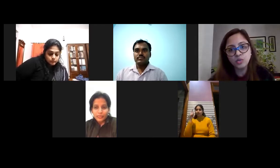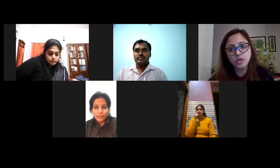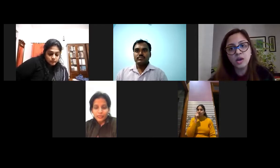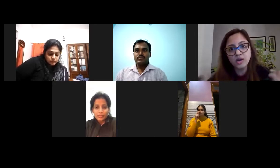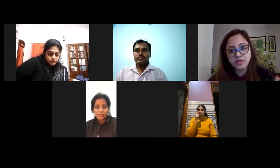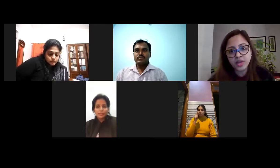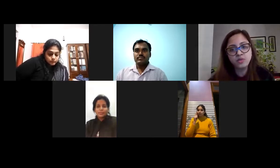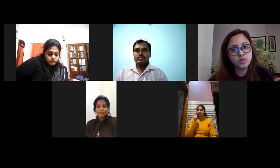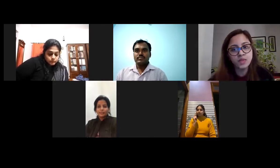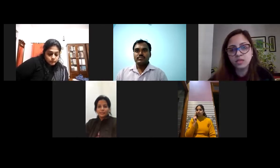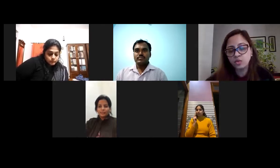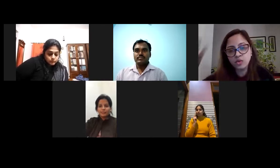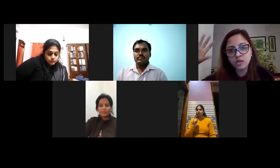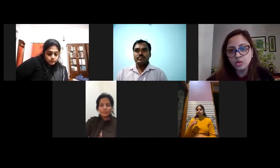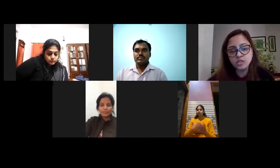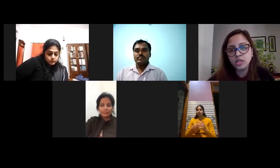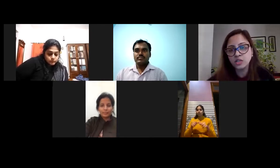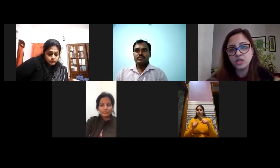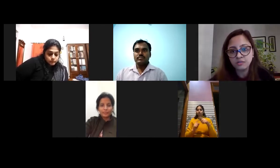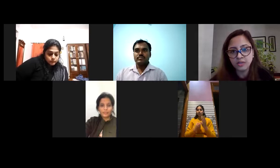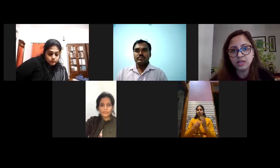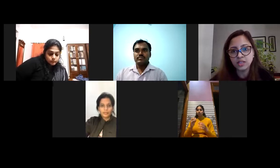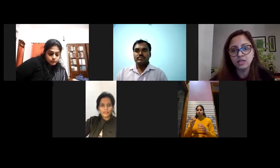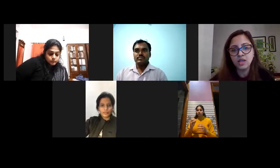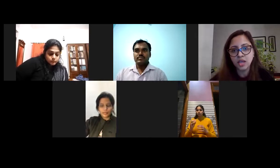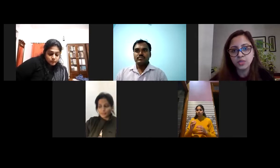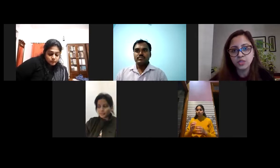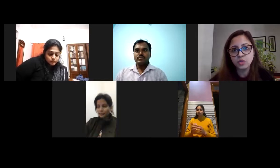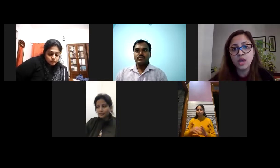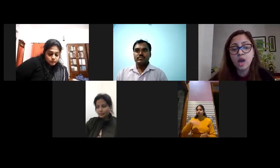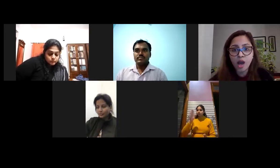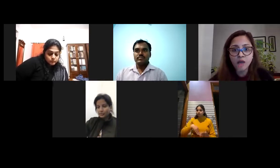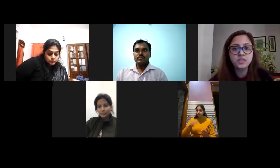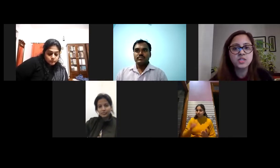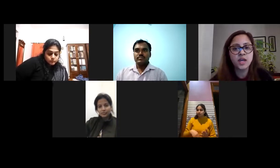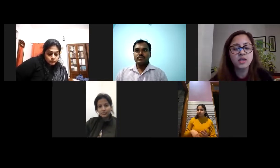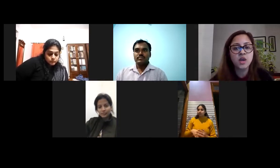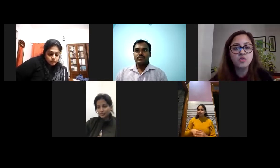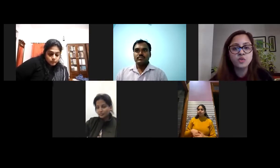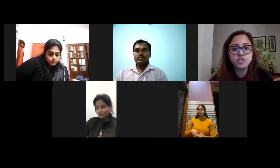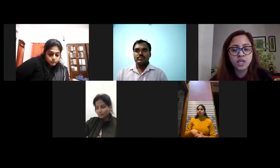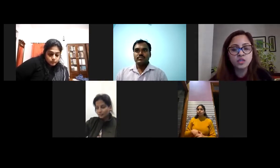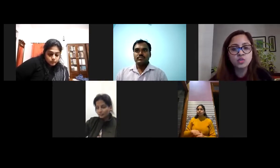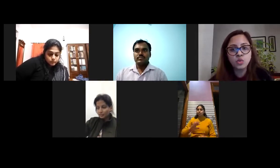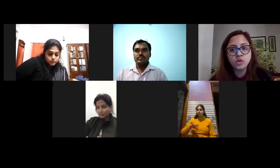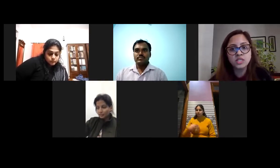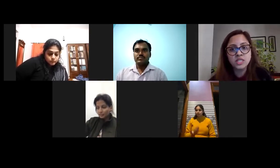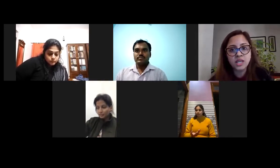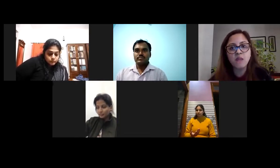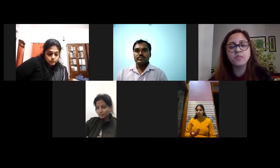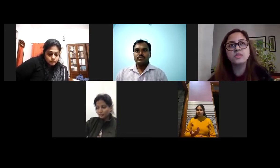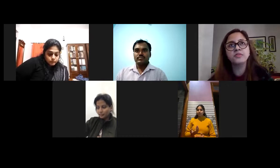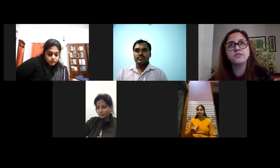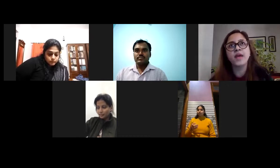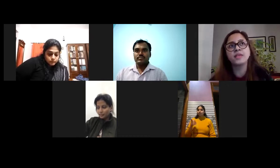been through a Red Room and that whole hallucination and fainting episode. After that, for Jane to not